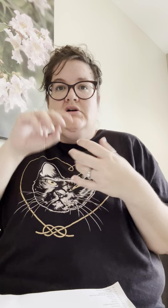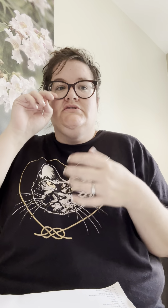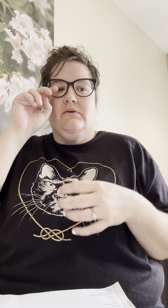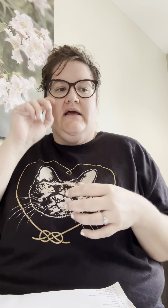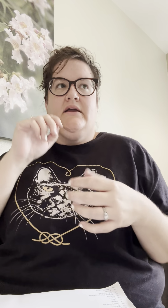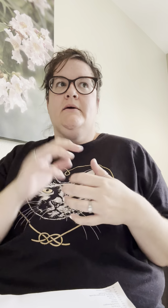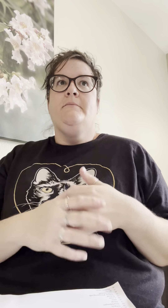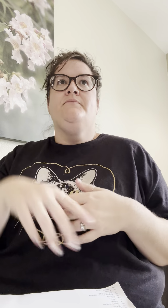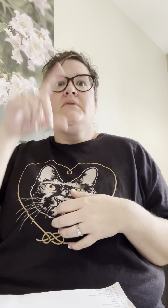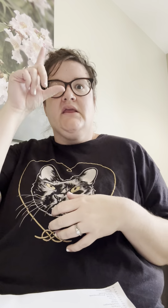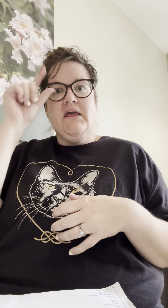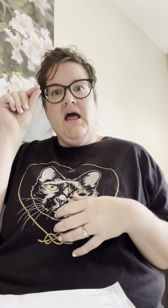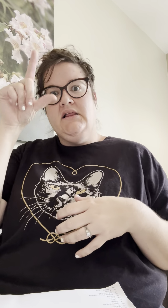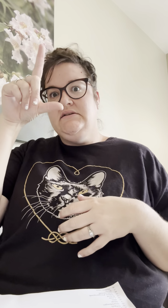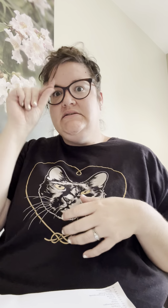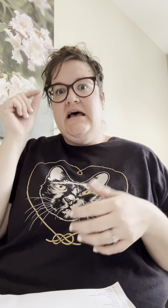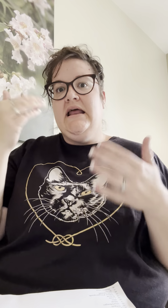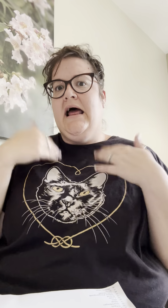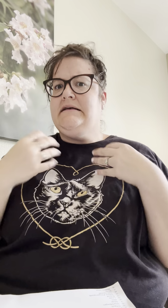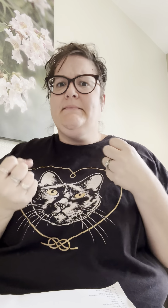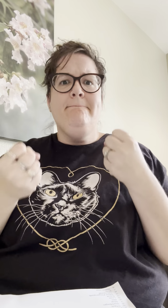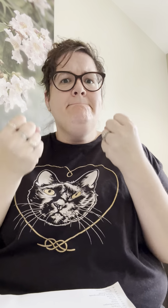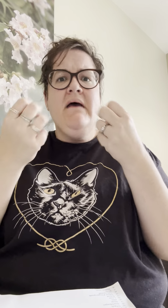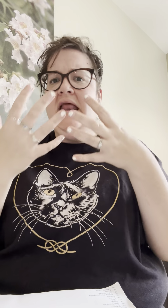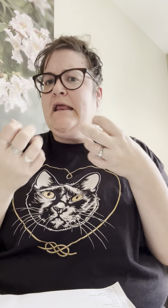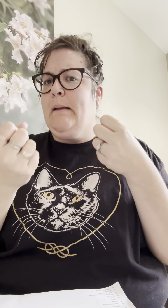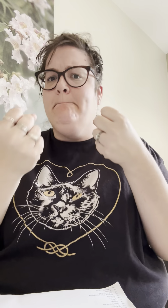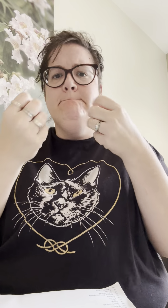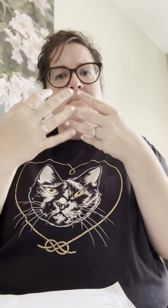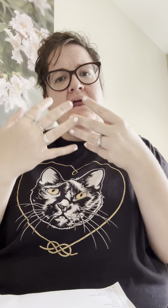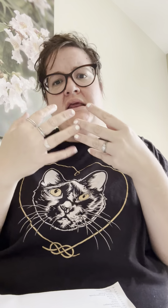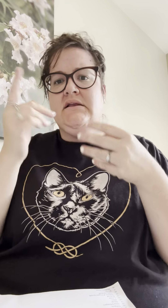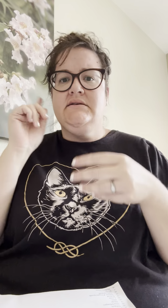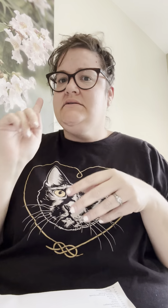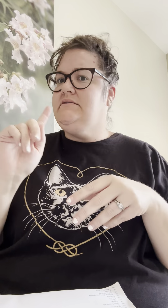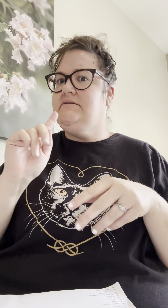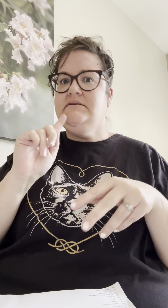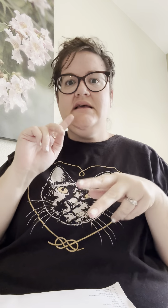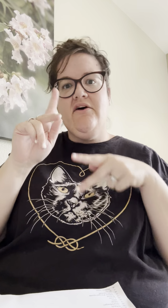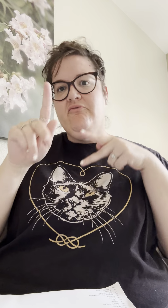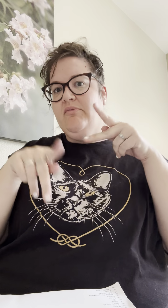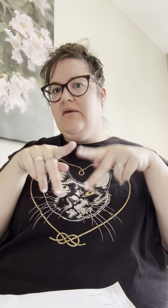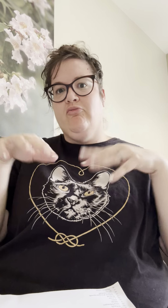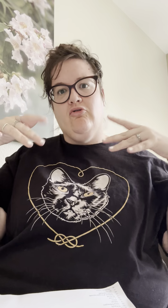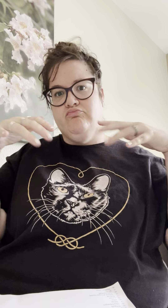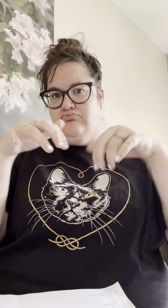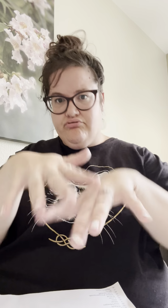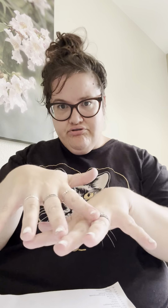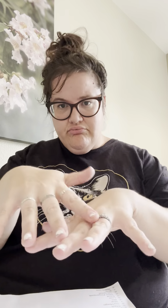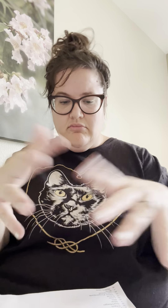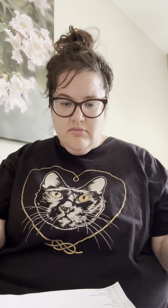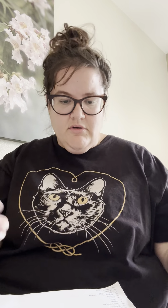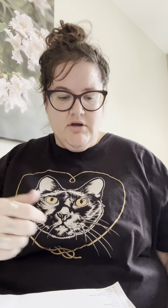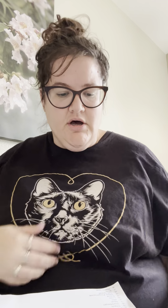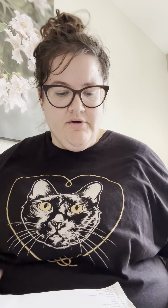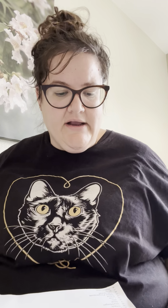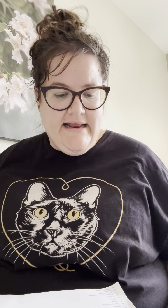so like, Gallaudet has many deaf people congregate at